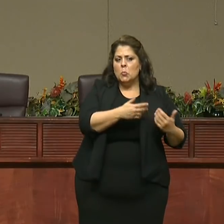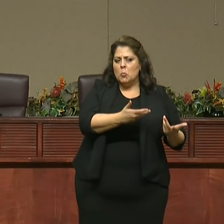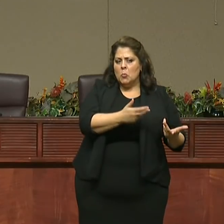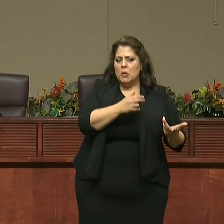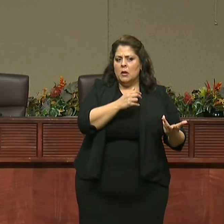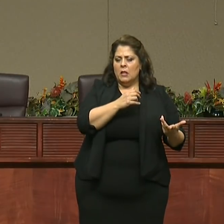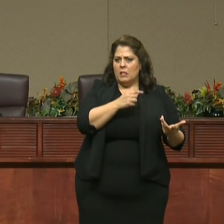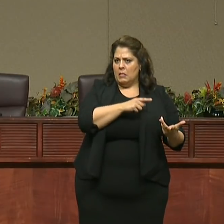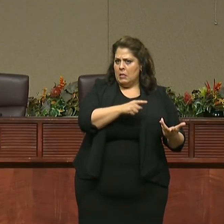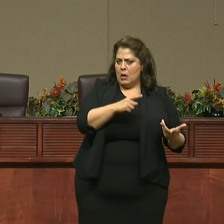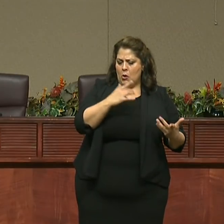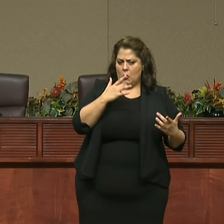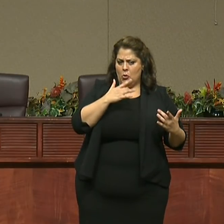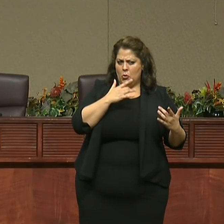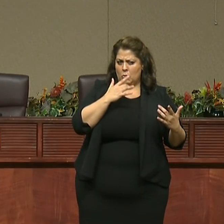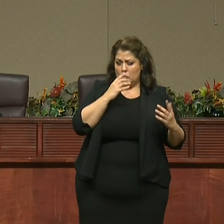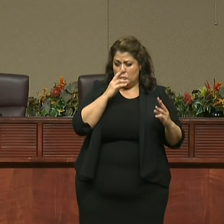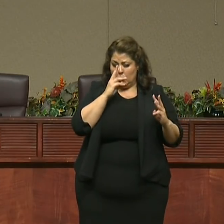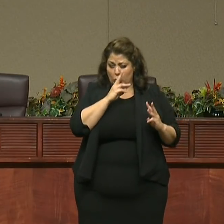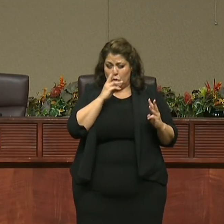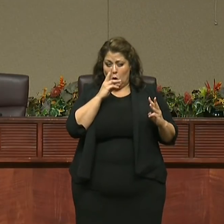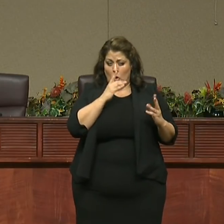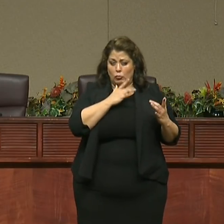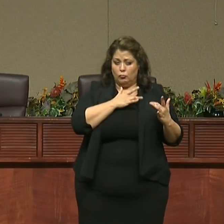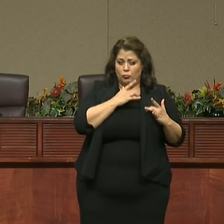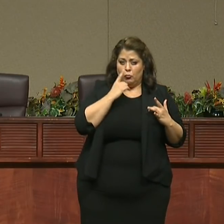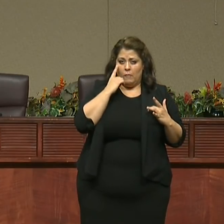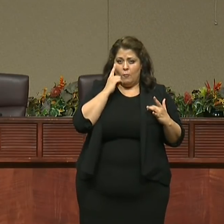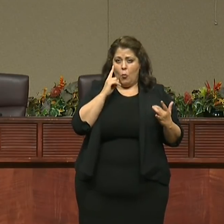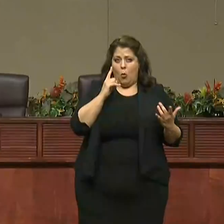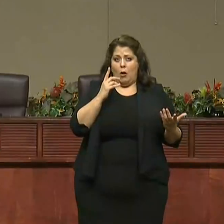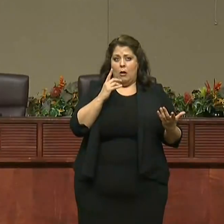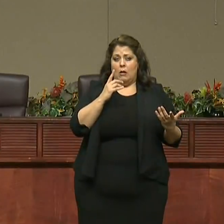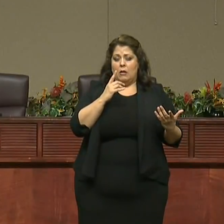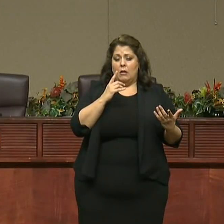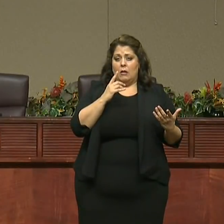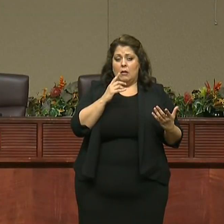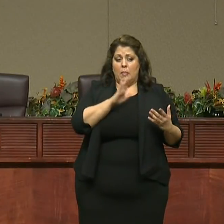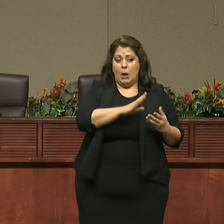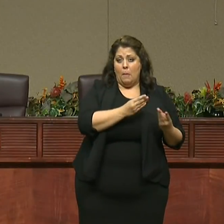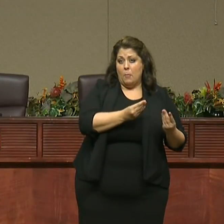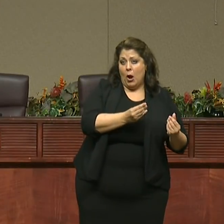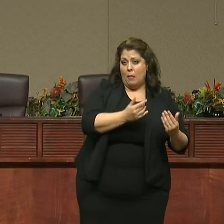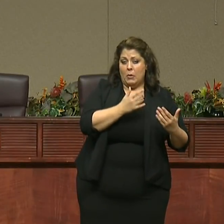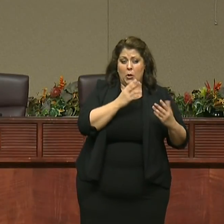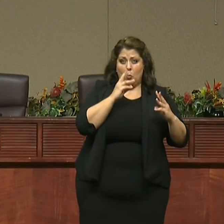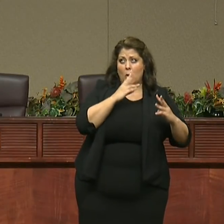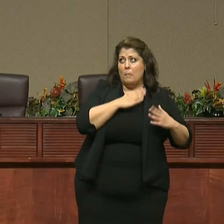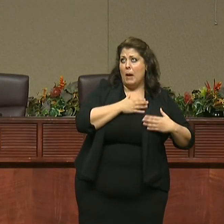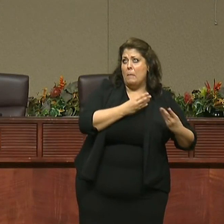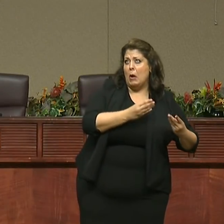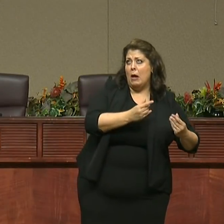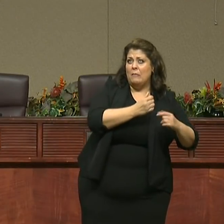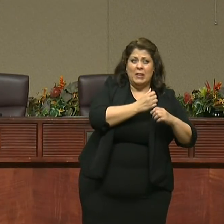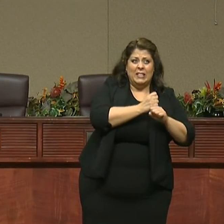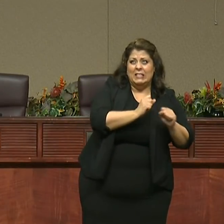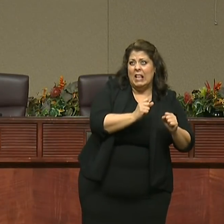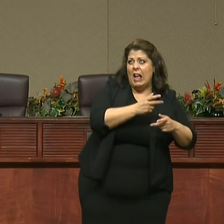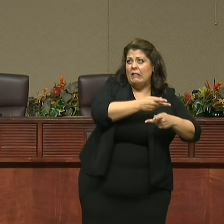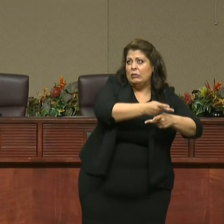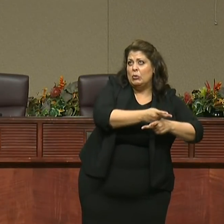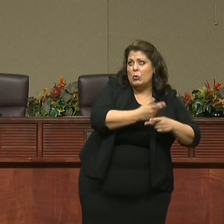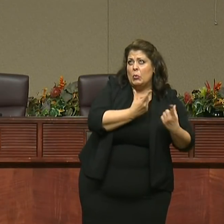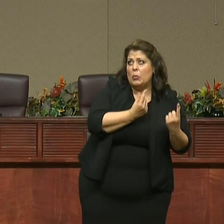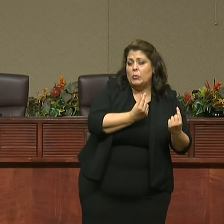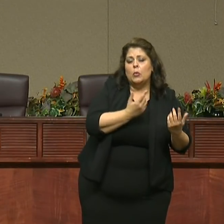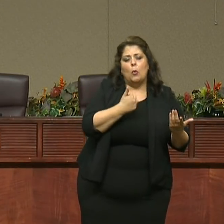for the safety and security of property, we may have to go back and look